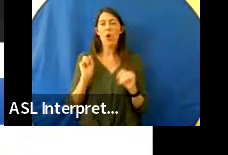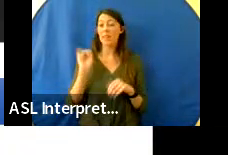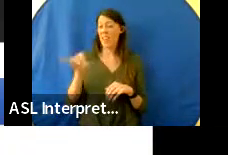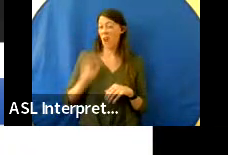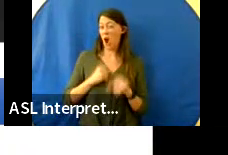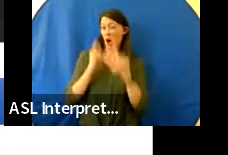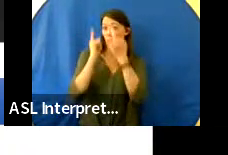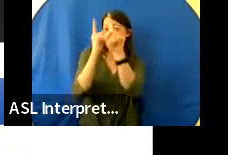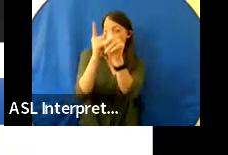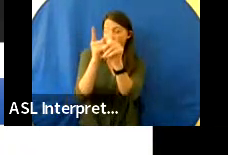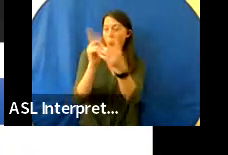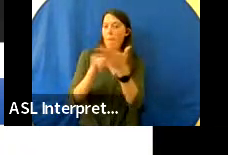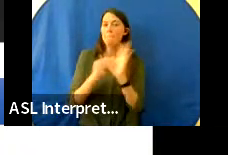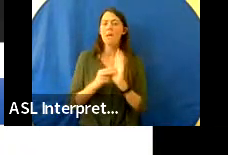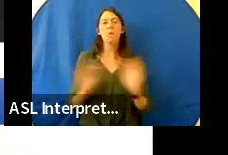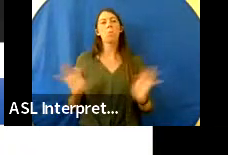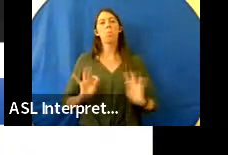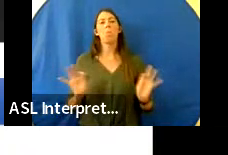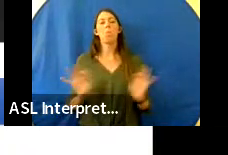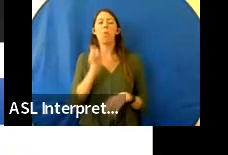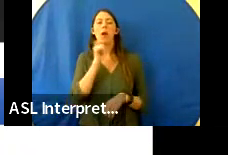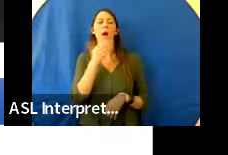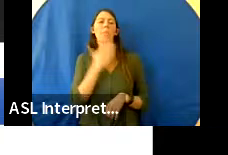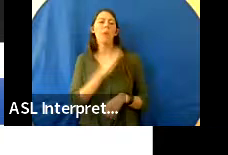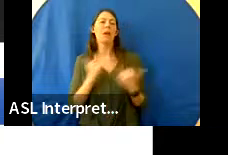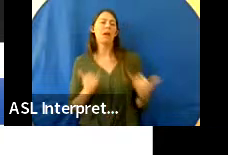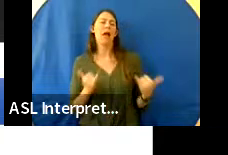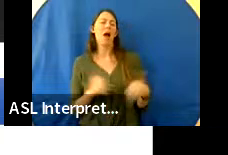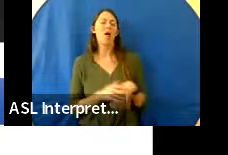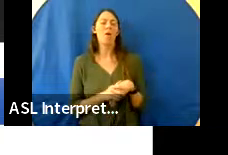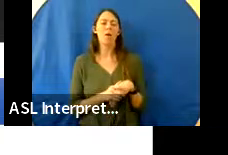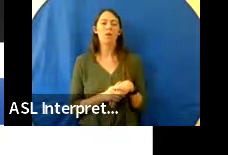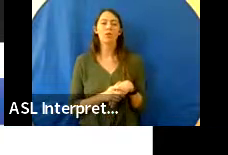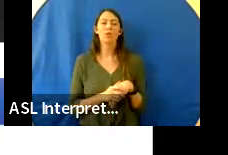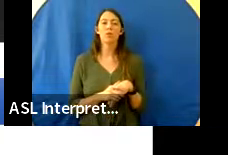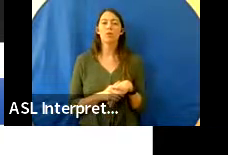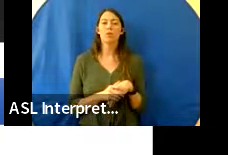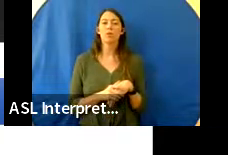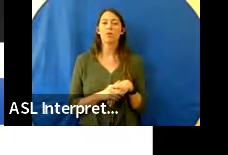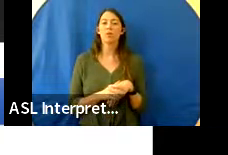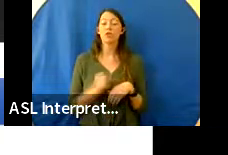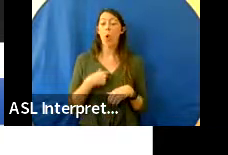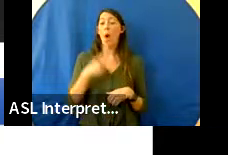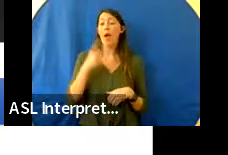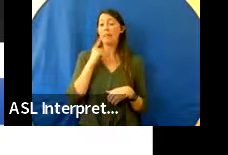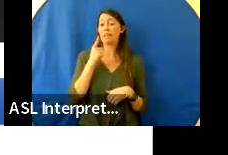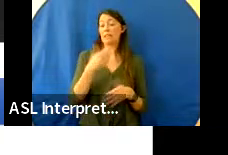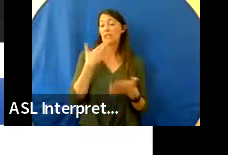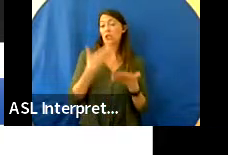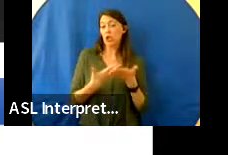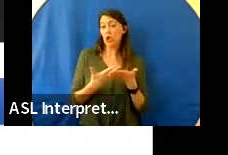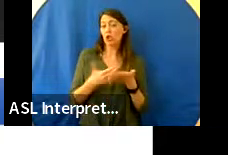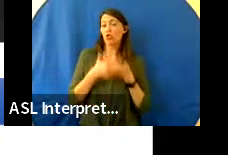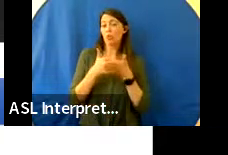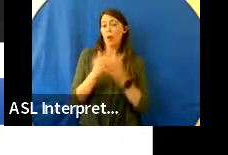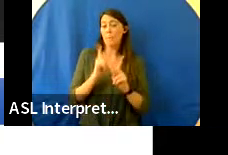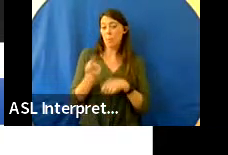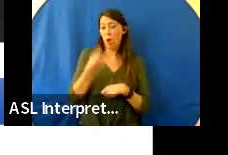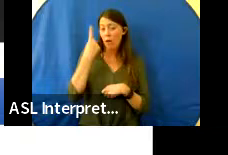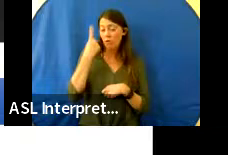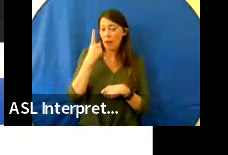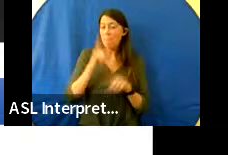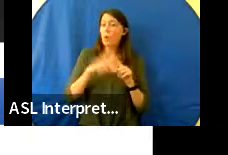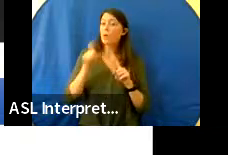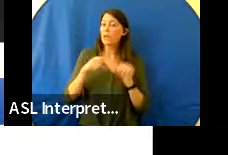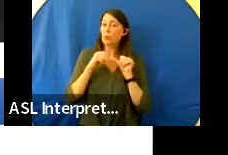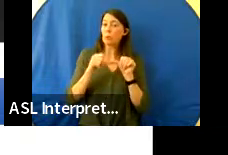And so this is the beginning of that conversation, I fear. And we'll be at this for a while. And so